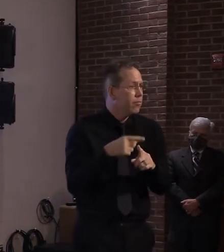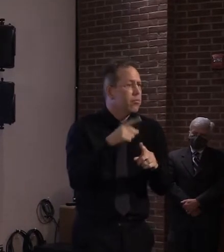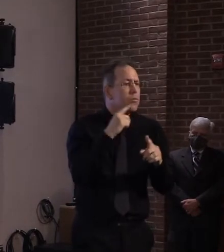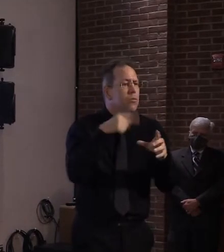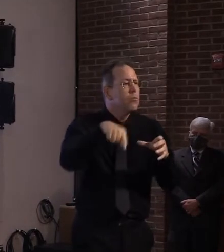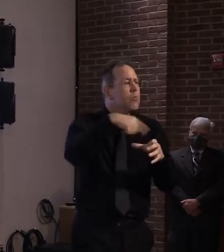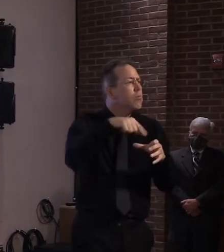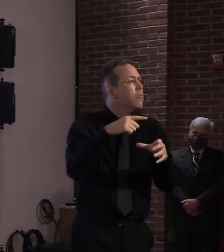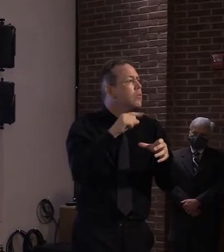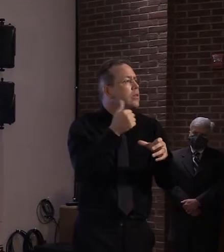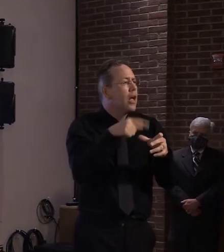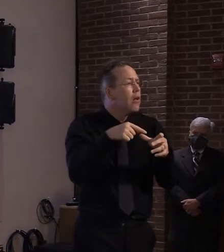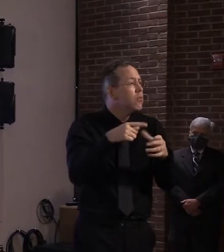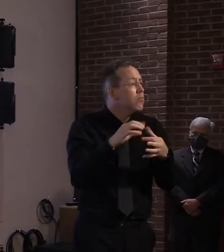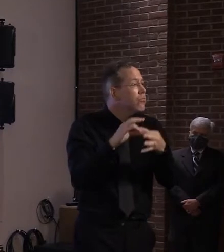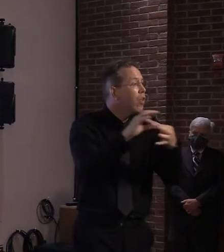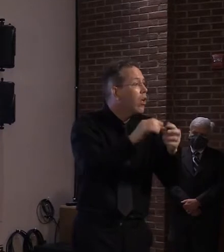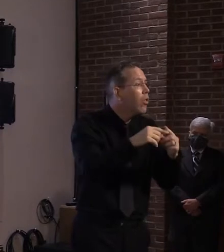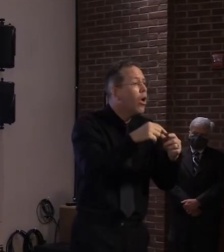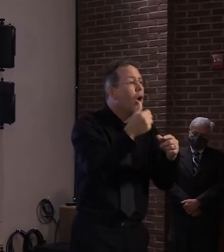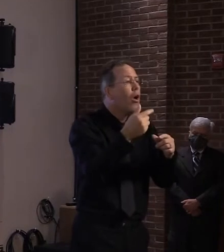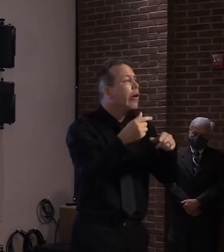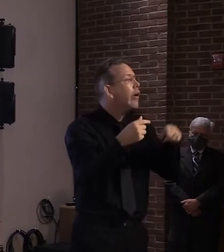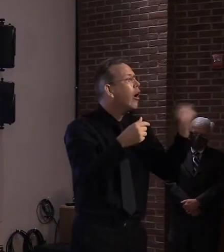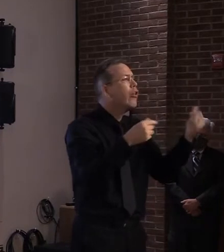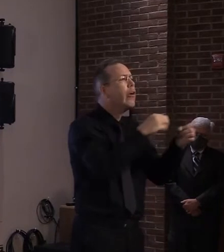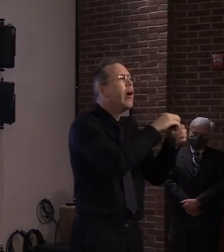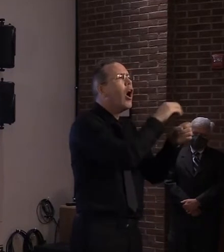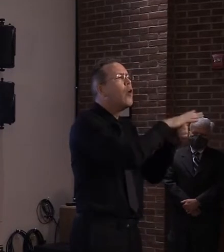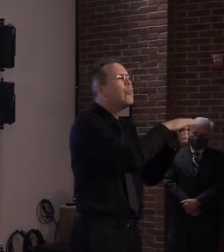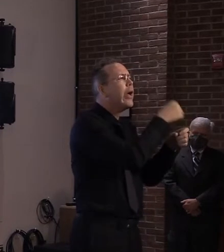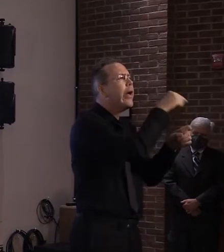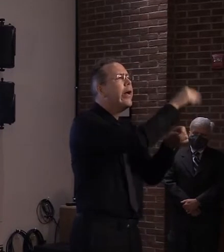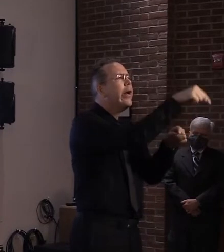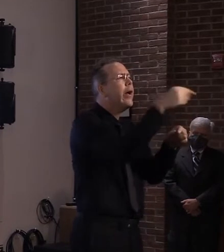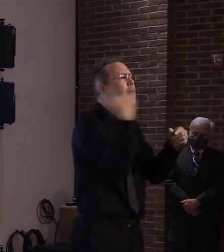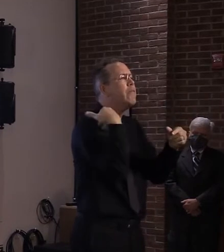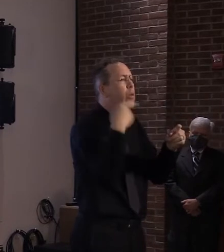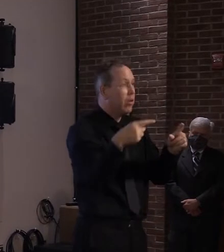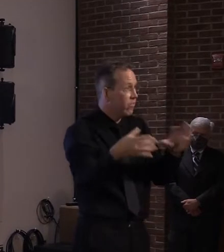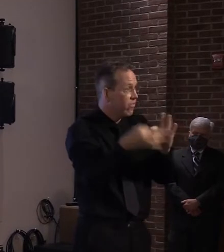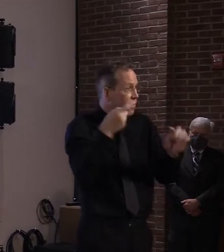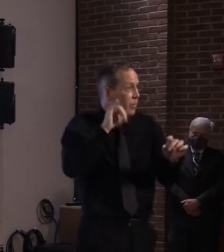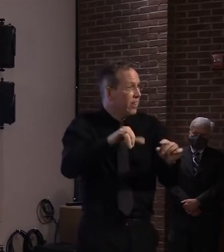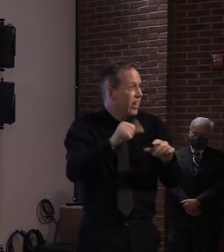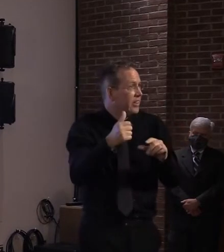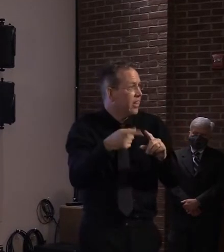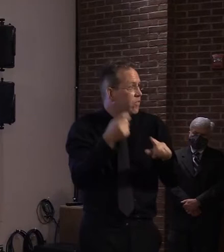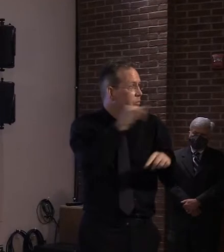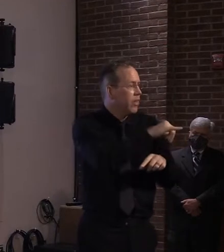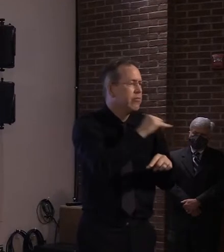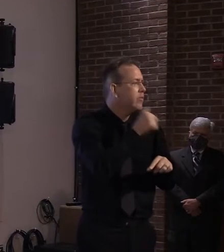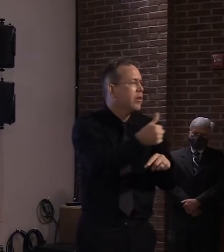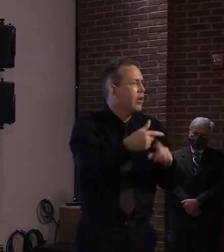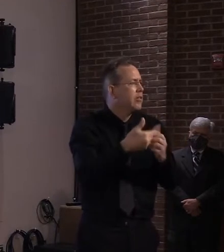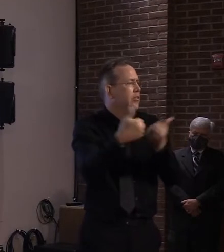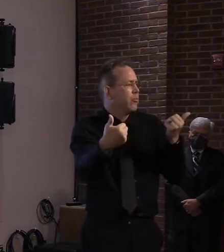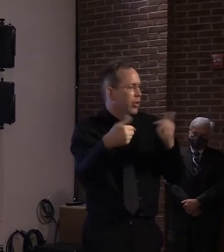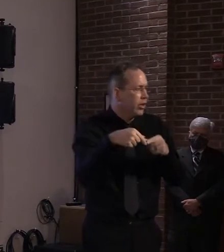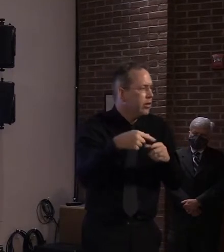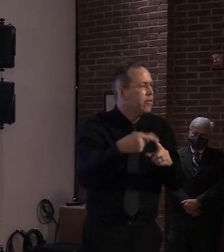the outbreaks that we have been following. So there's really no new news to report regarding the